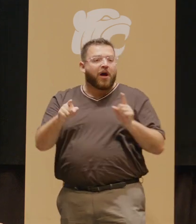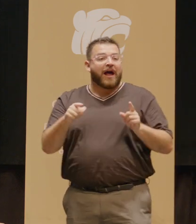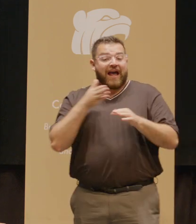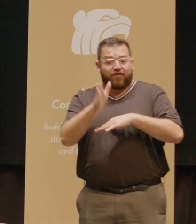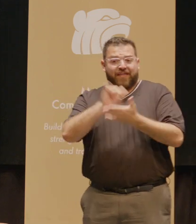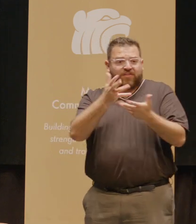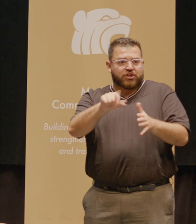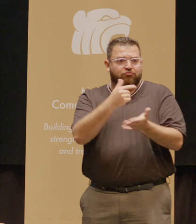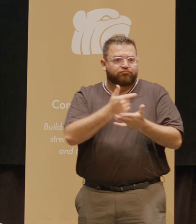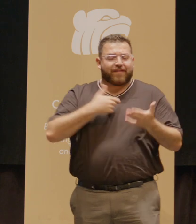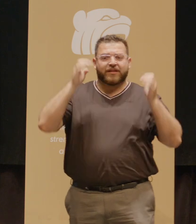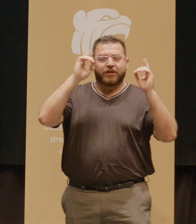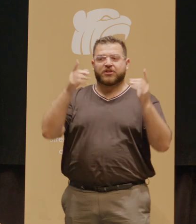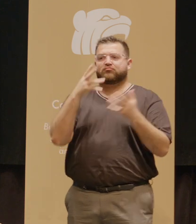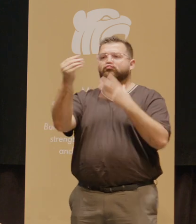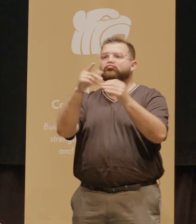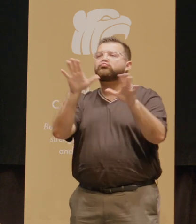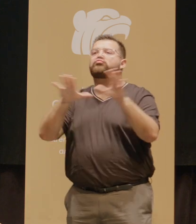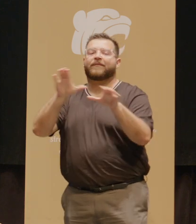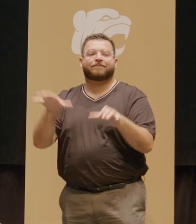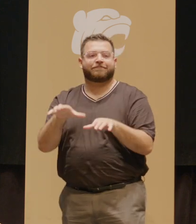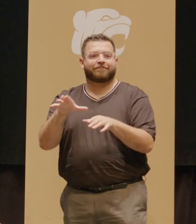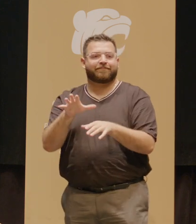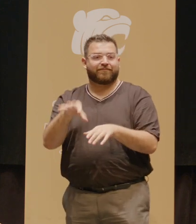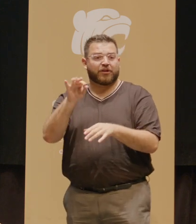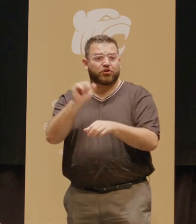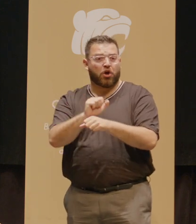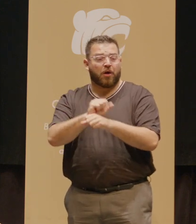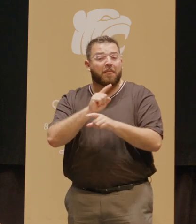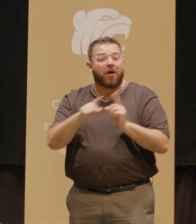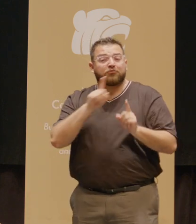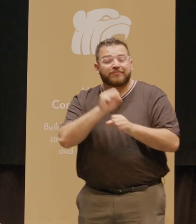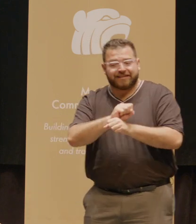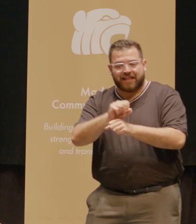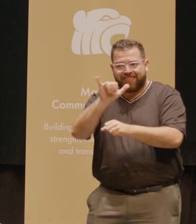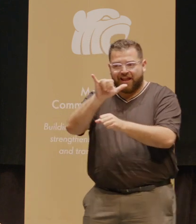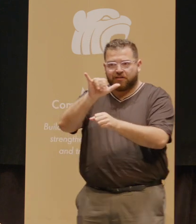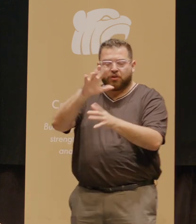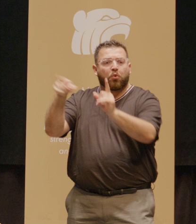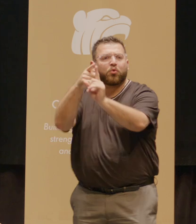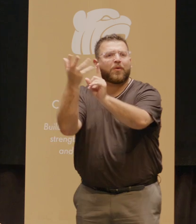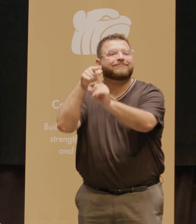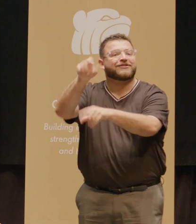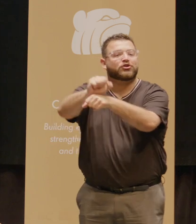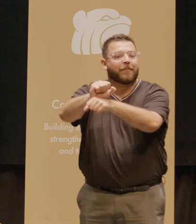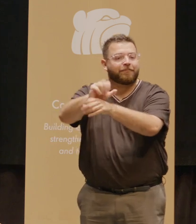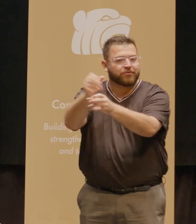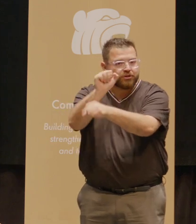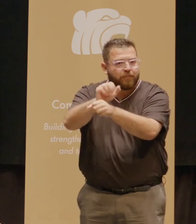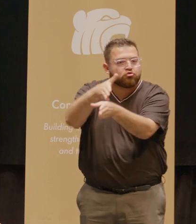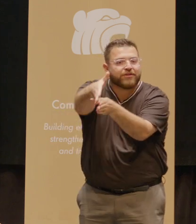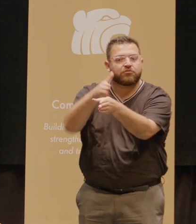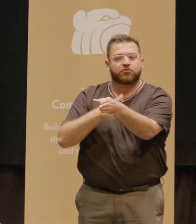So, okay. But that, to me, is the job is the end result. And so how do we think about that journey